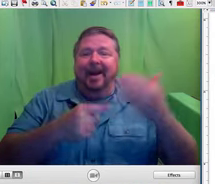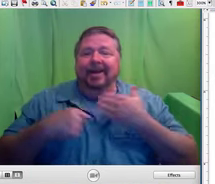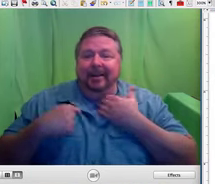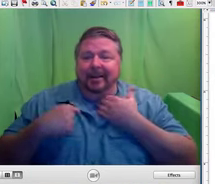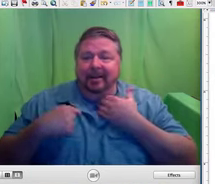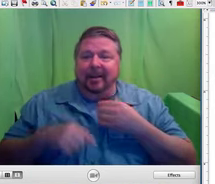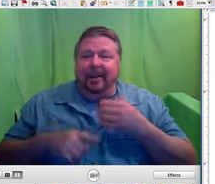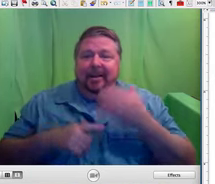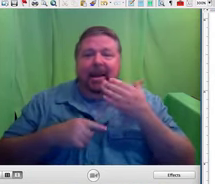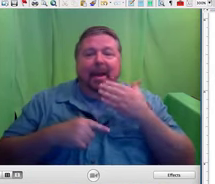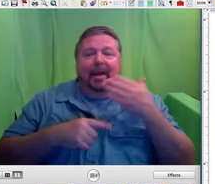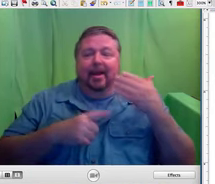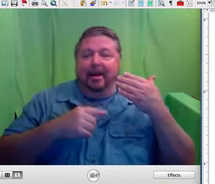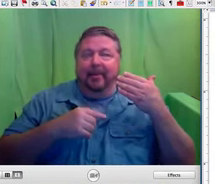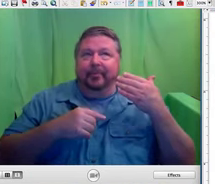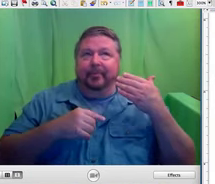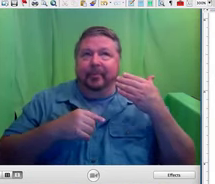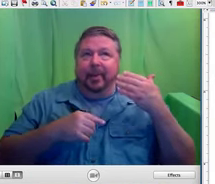I and